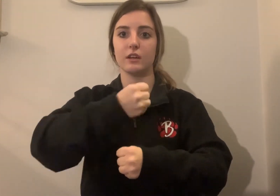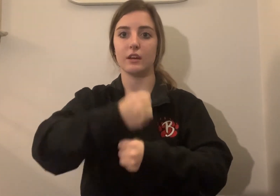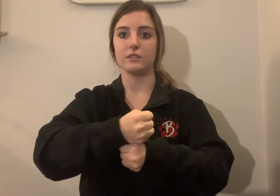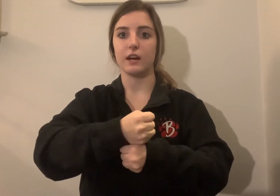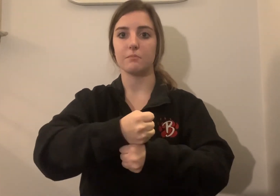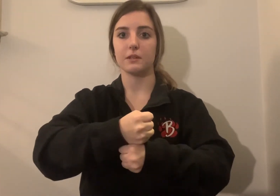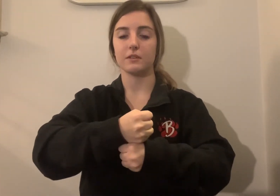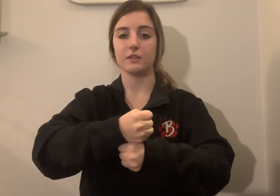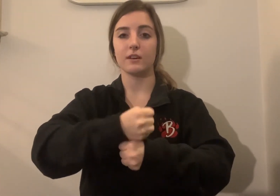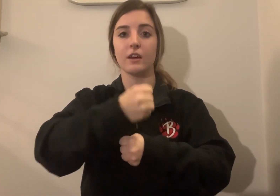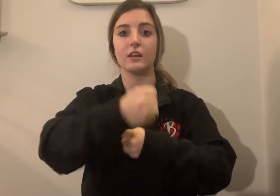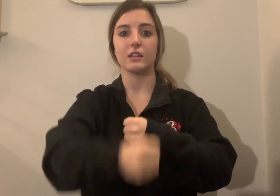tap. Year.